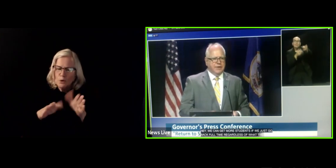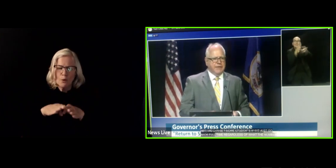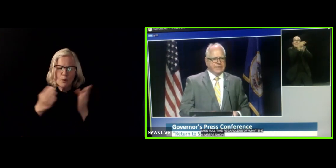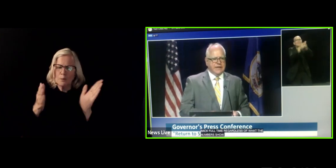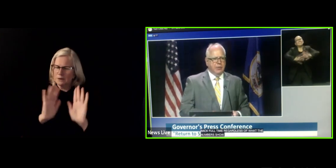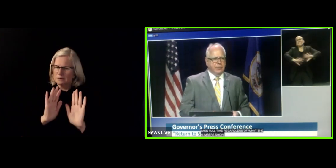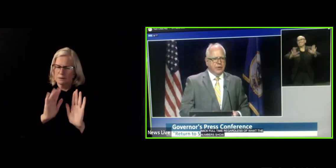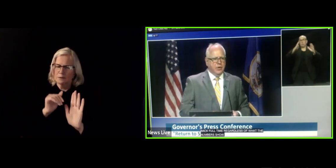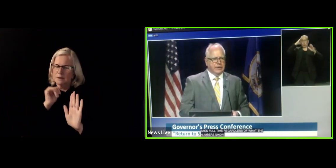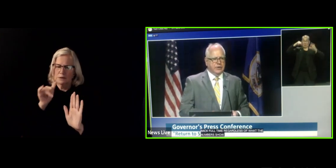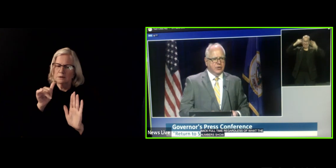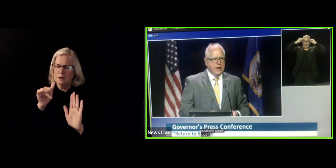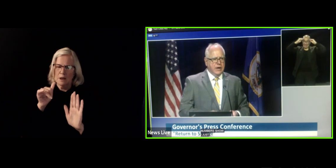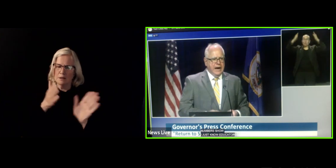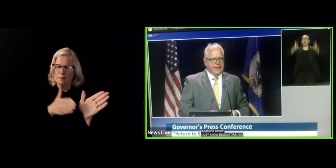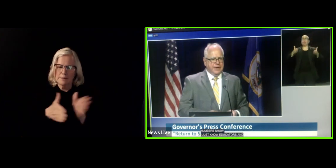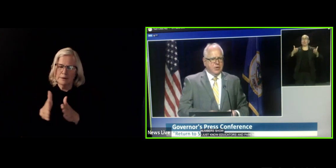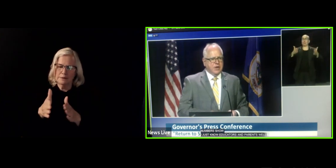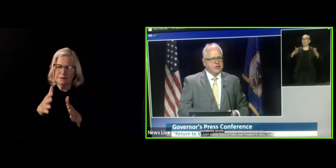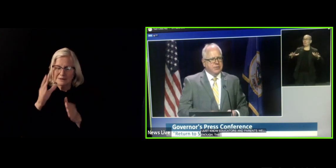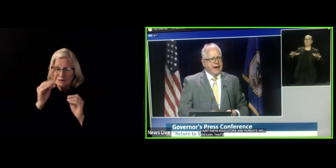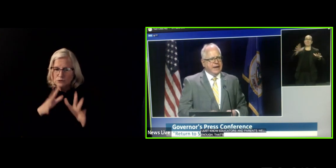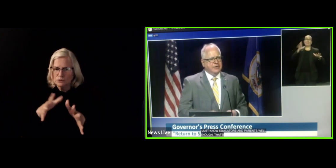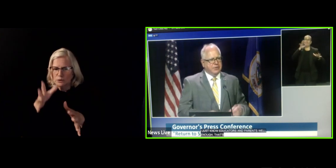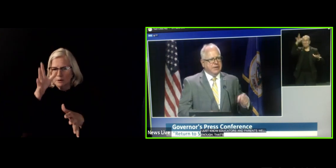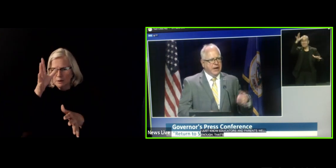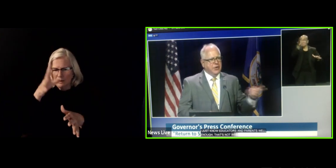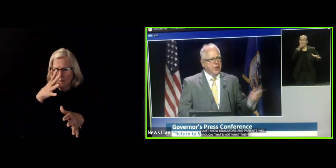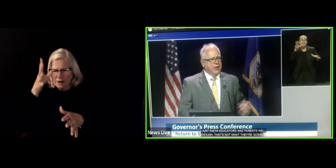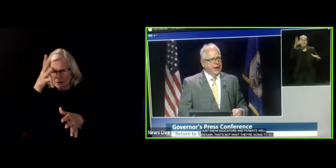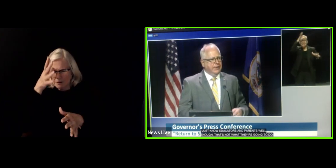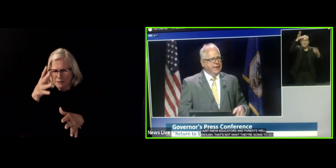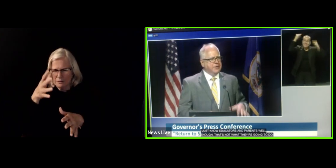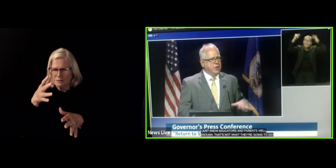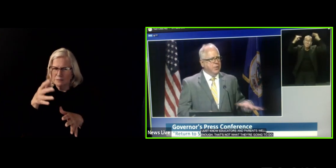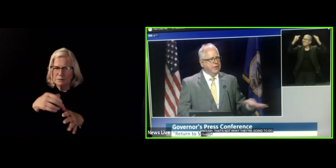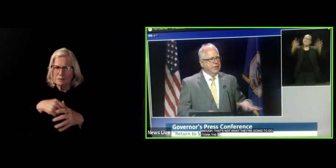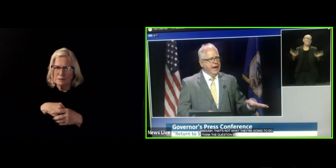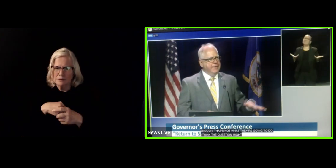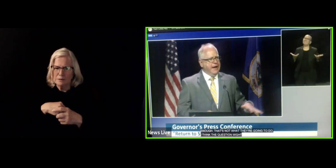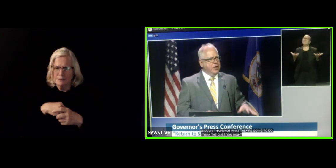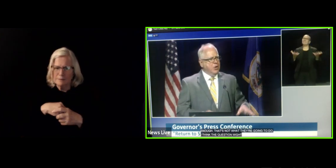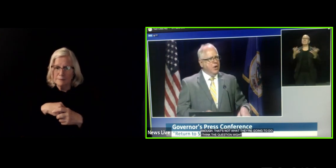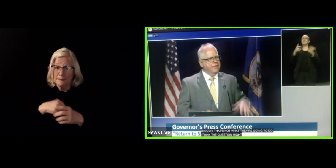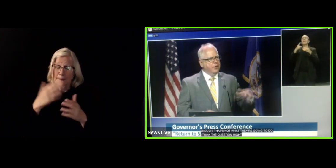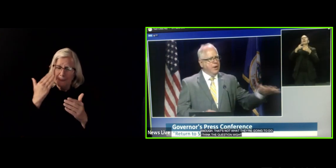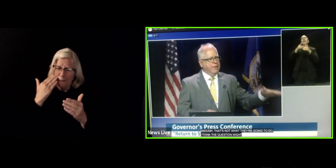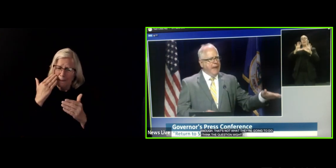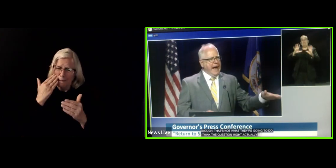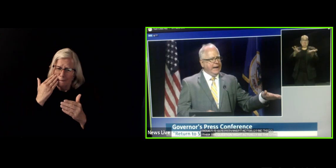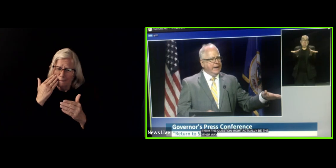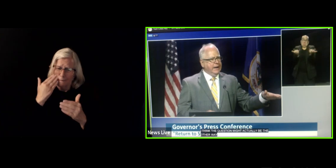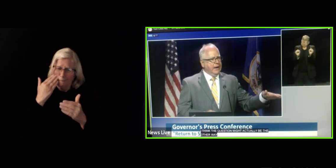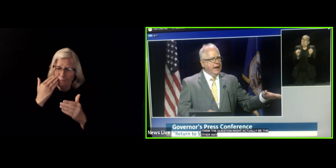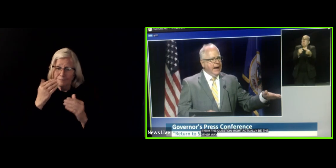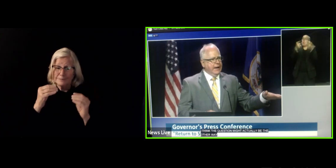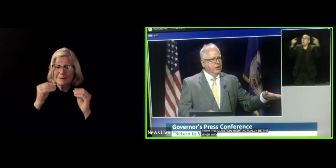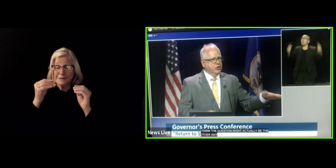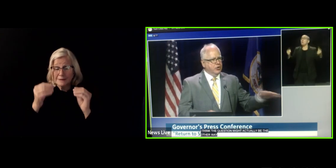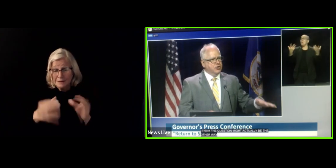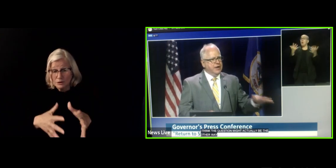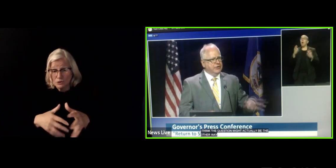enough. That's not what they're going to do. I think the question might actually be the other way around, and that's why we have that. What if you're going back